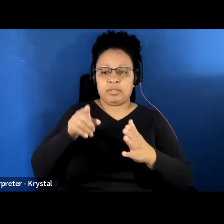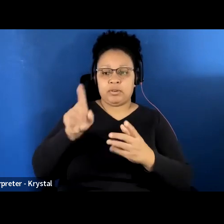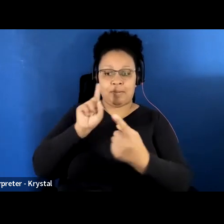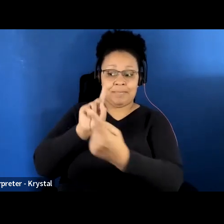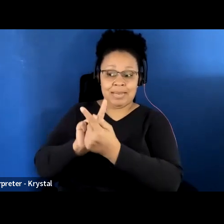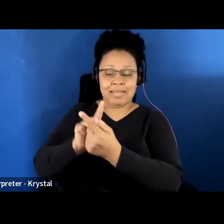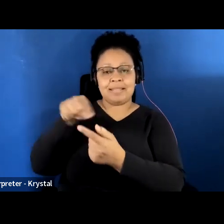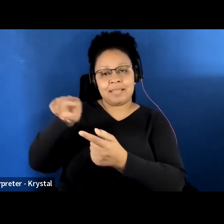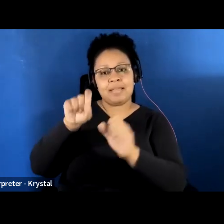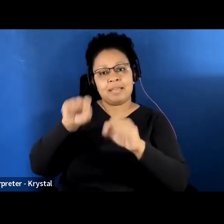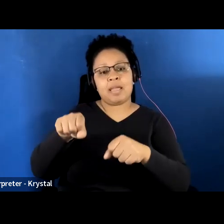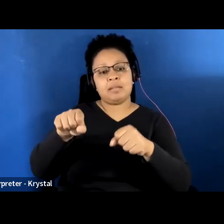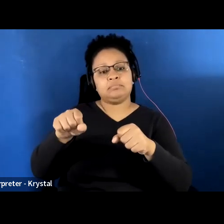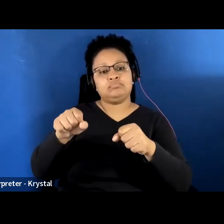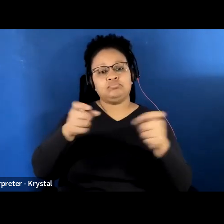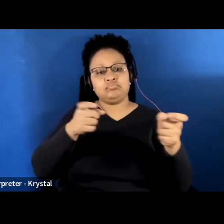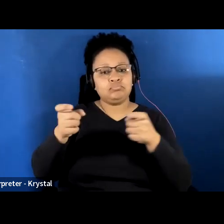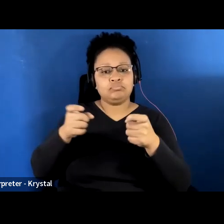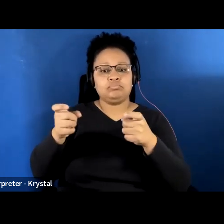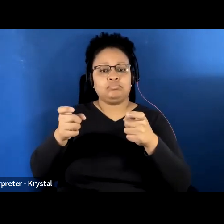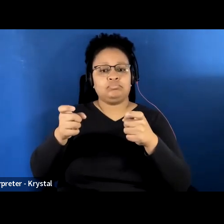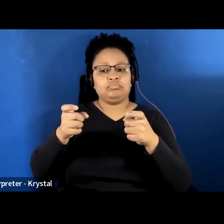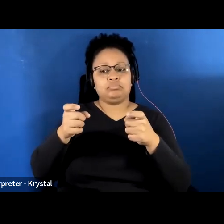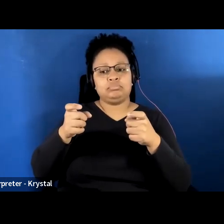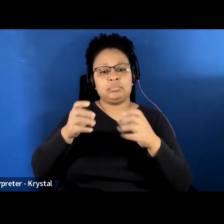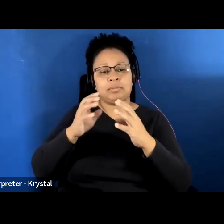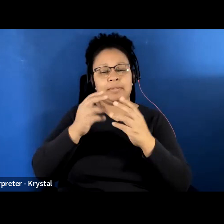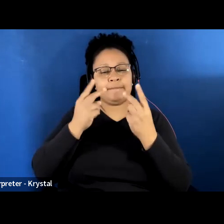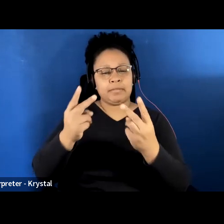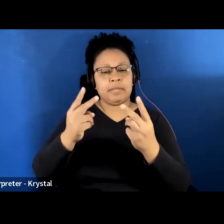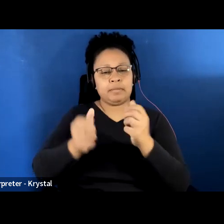as possible, because we believe that they know the best about their life.